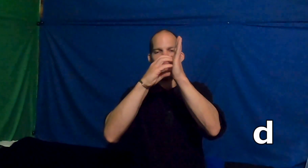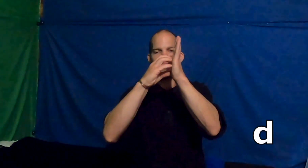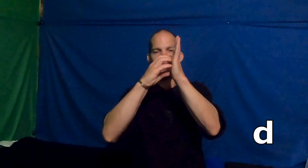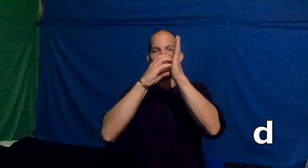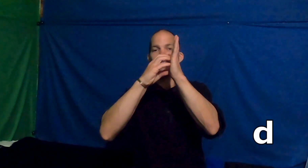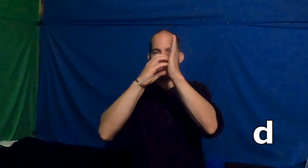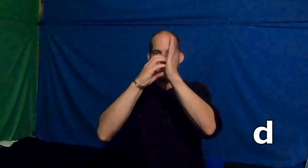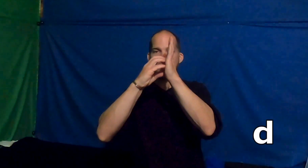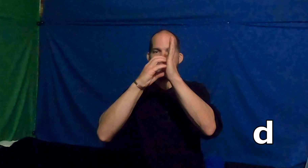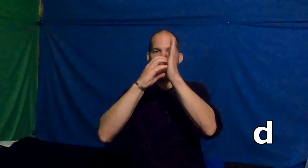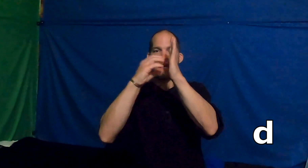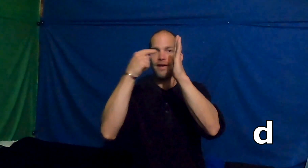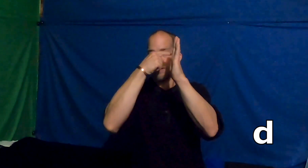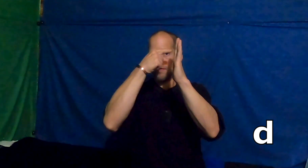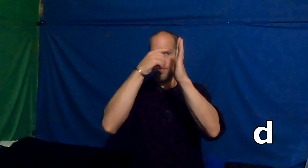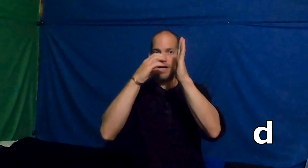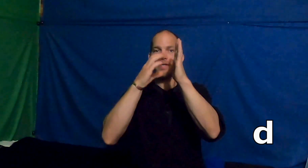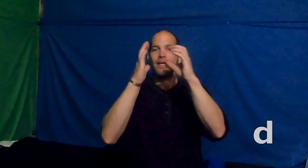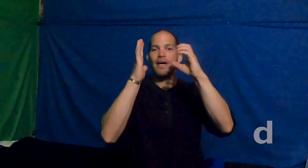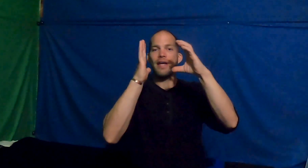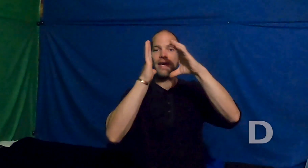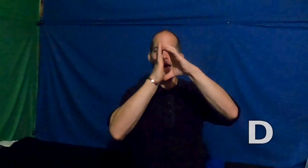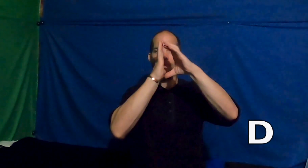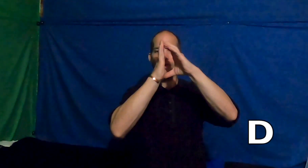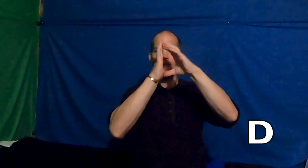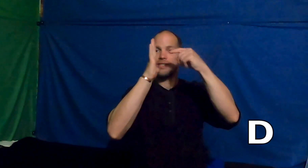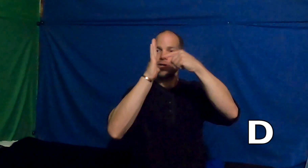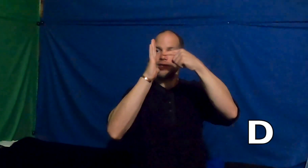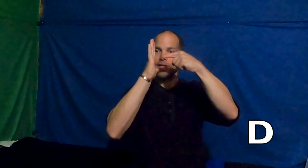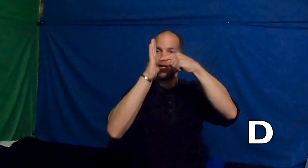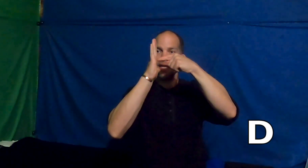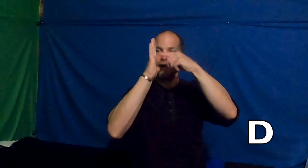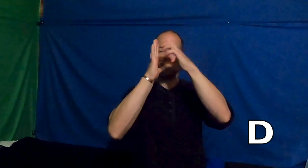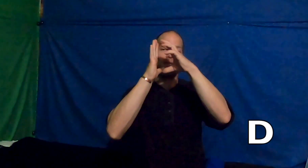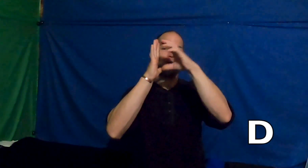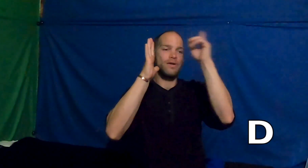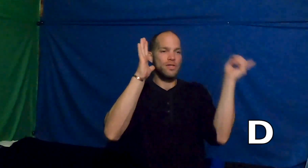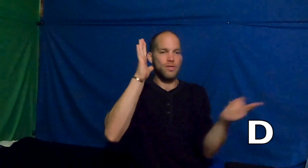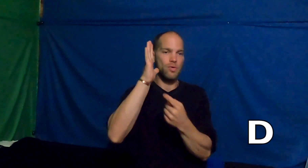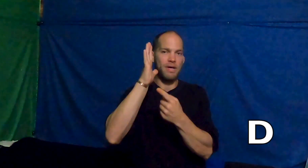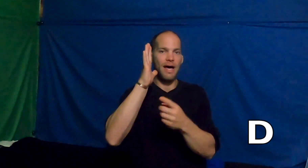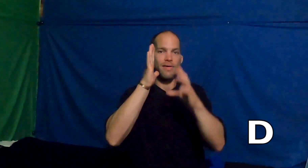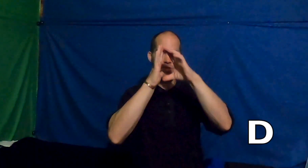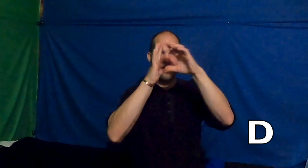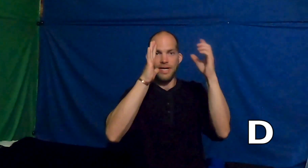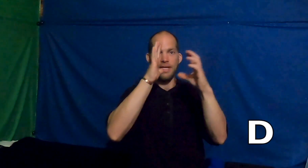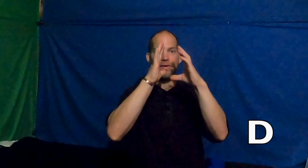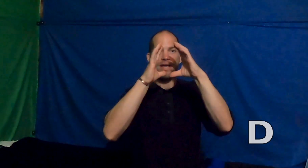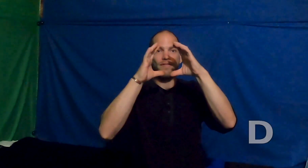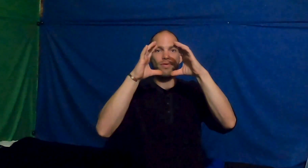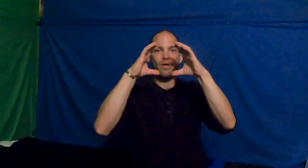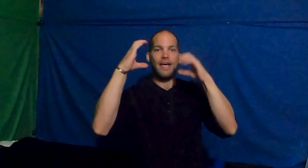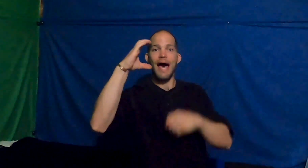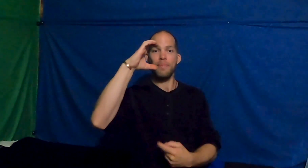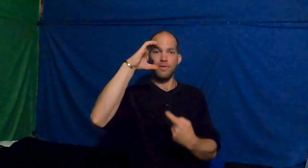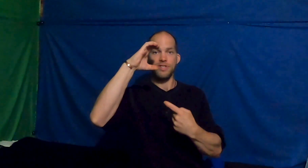lowercase d is on this side of a right, and a capital D is on the left, swooping out. So it's like literally if you took a capital